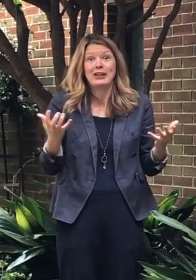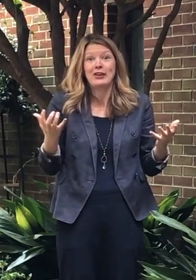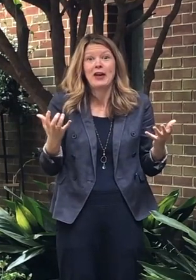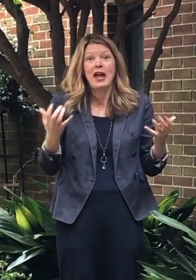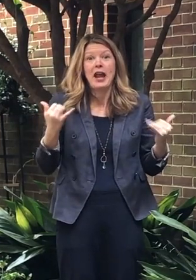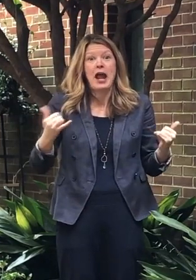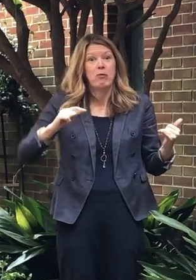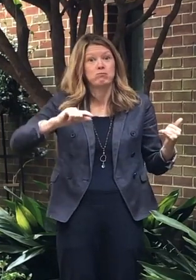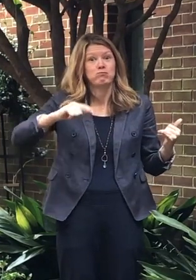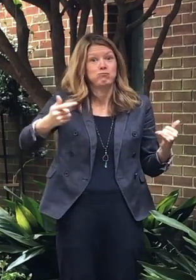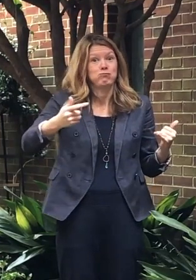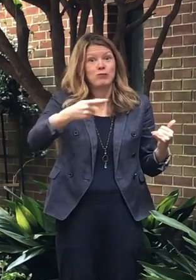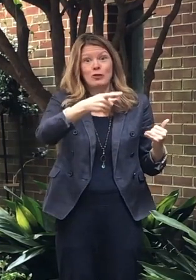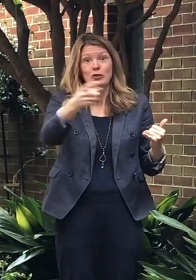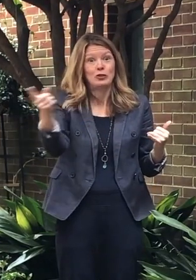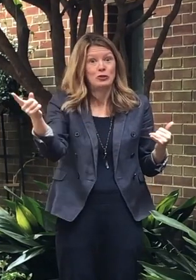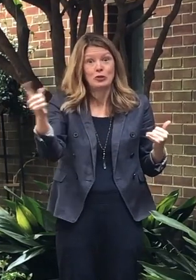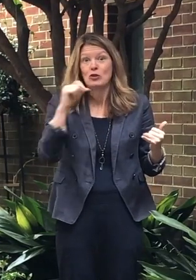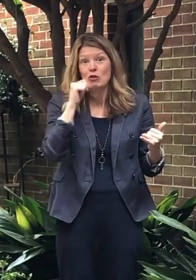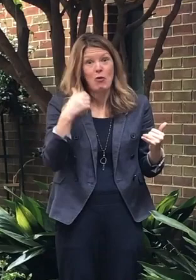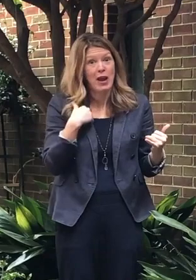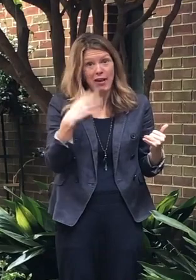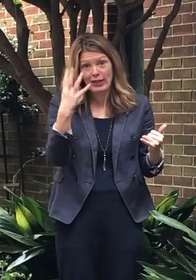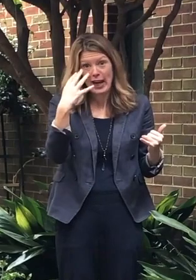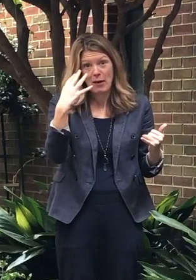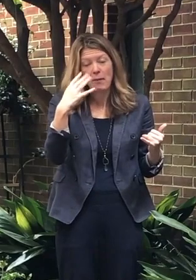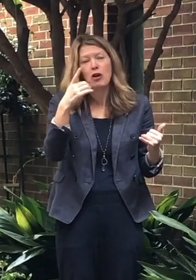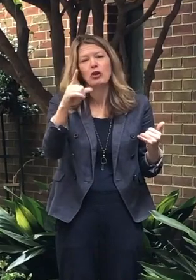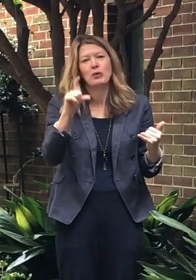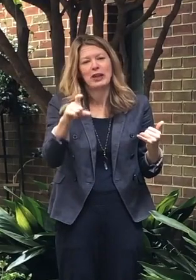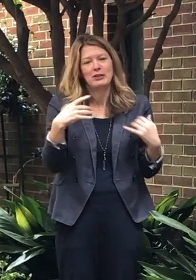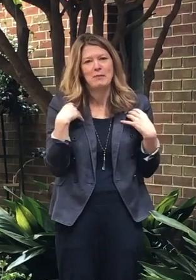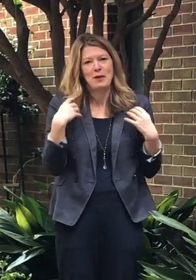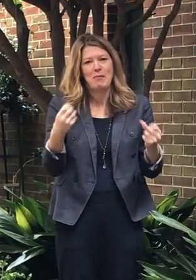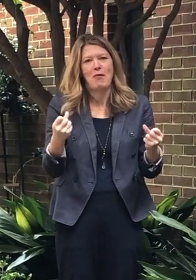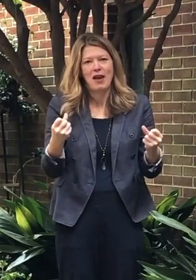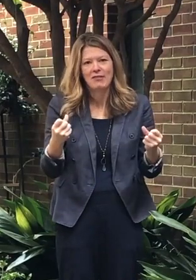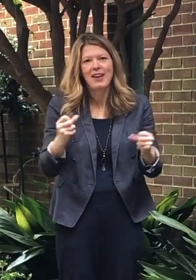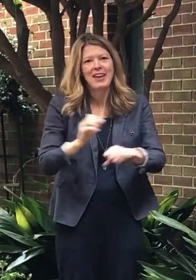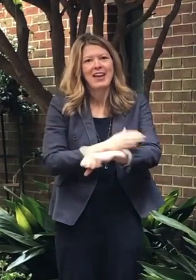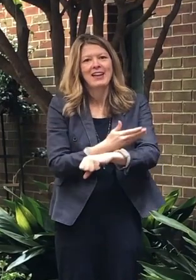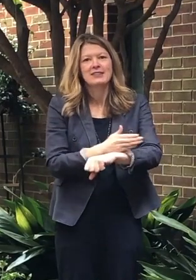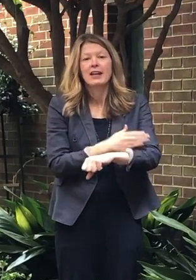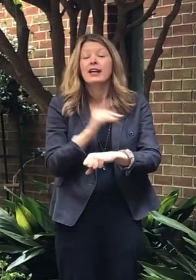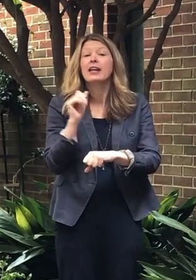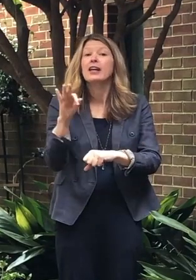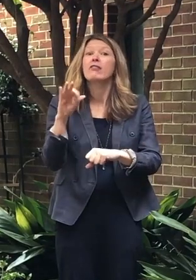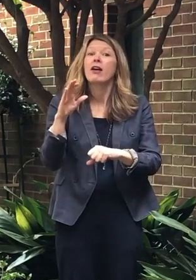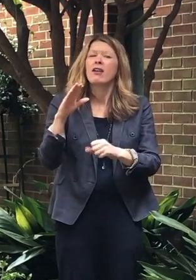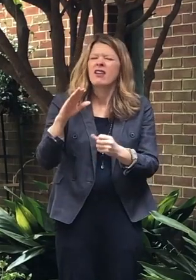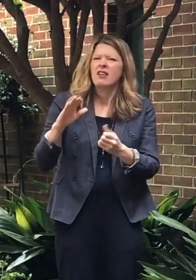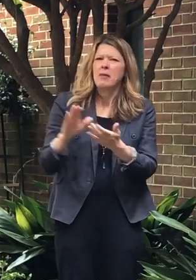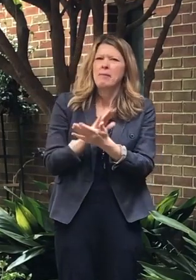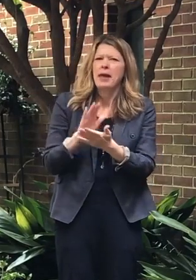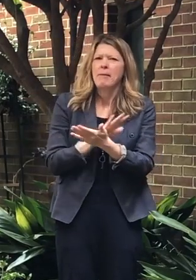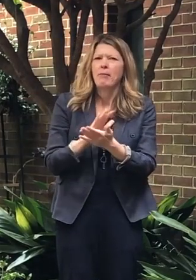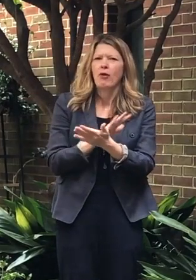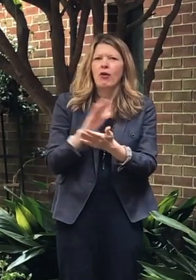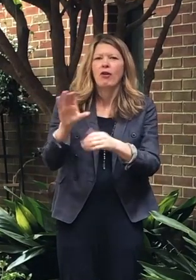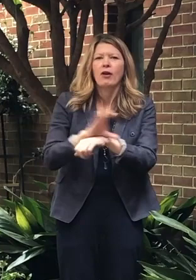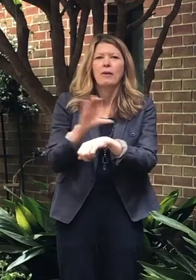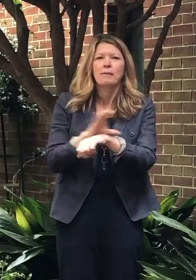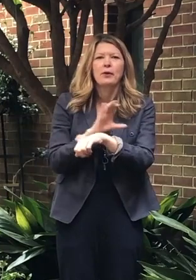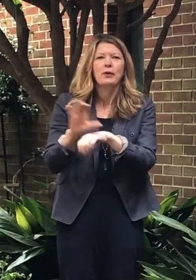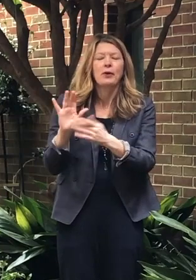at home with nobody watching. If you have the bulletin that you can download, the words are there or in